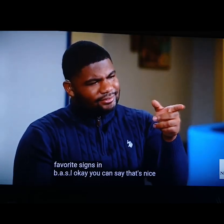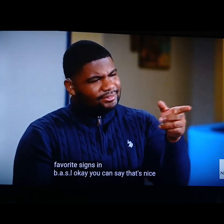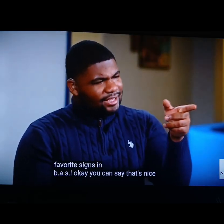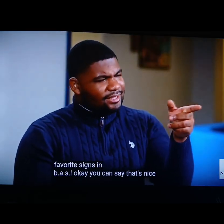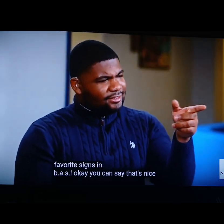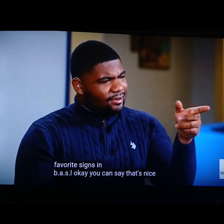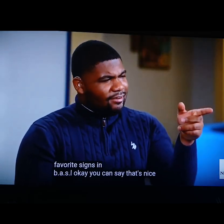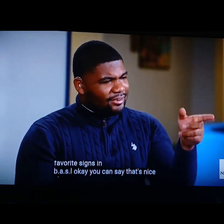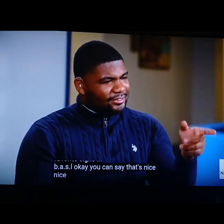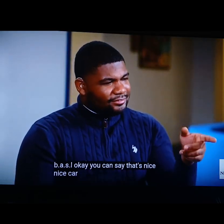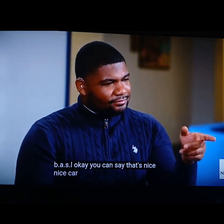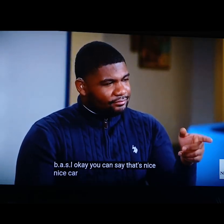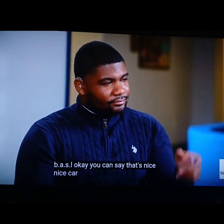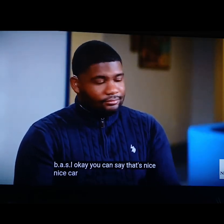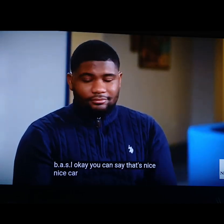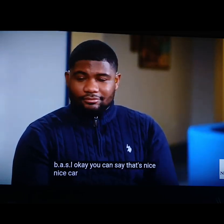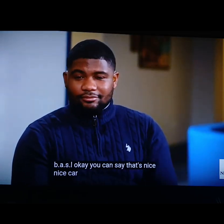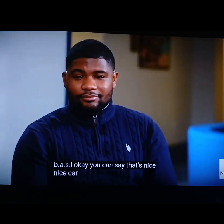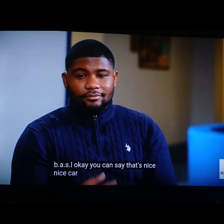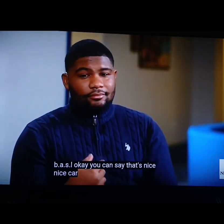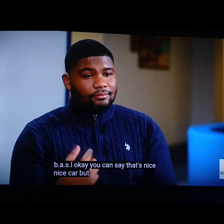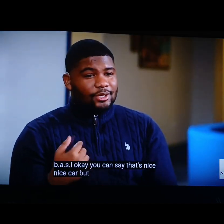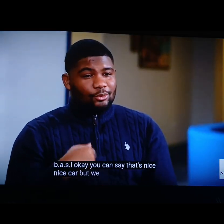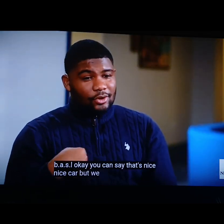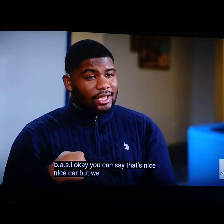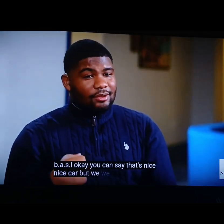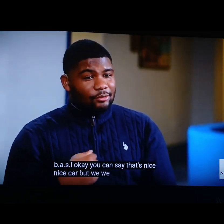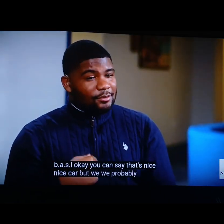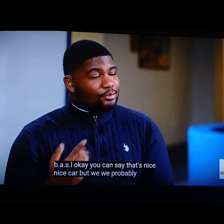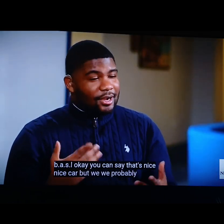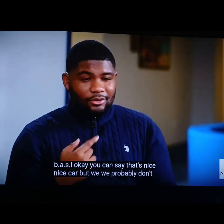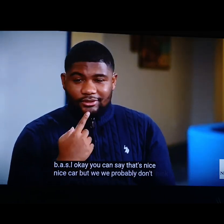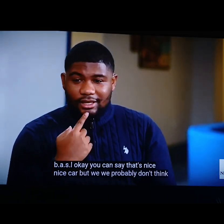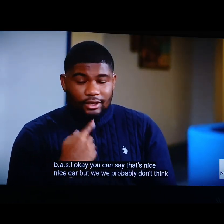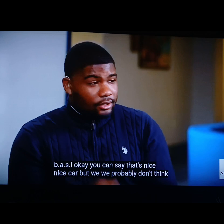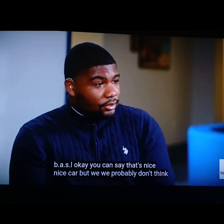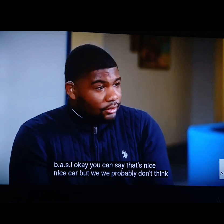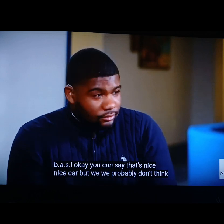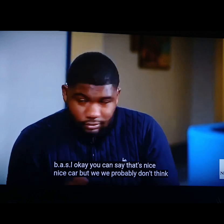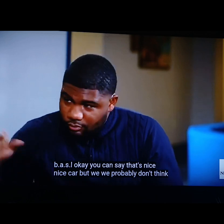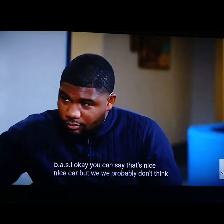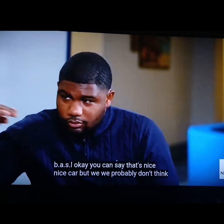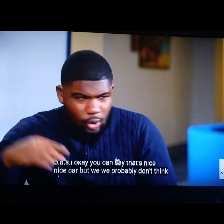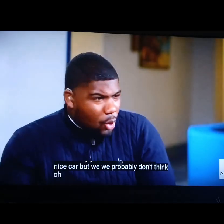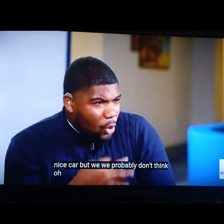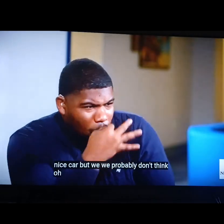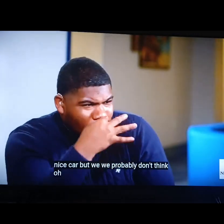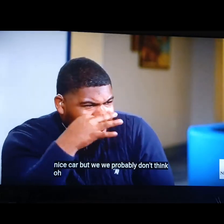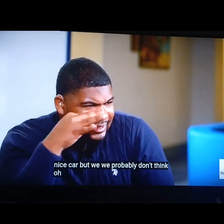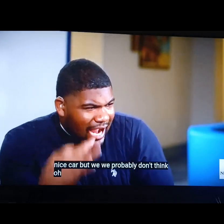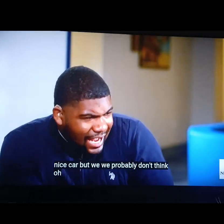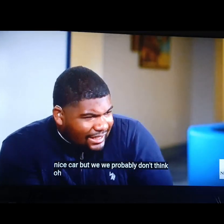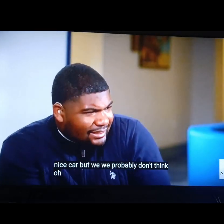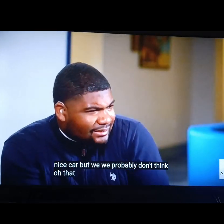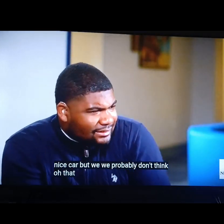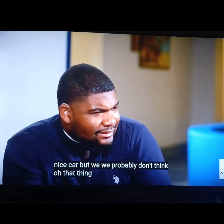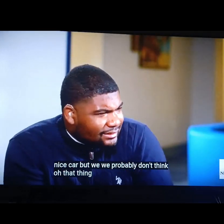nice. Nice car. But we part of that. Ooh, tight. Ooh, that thing